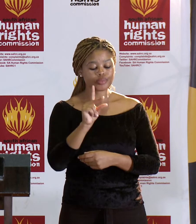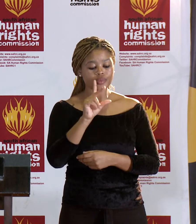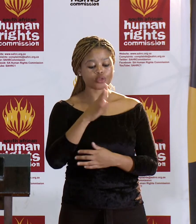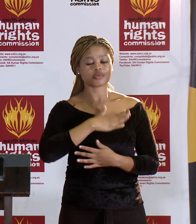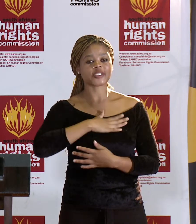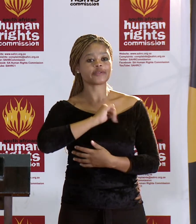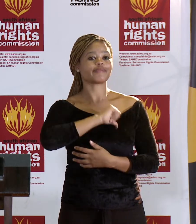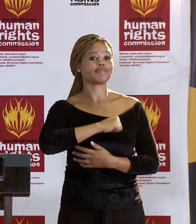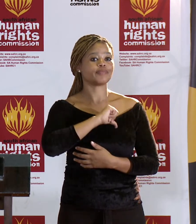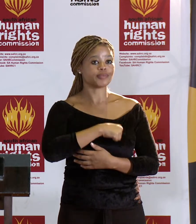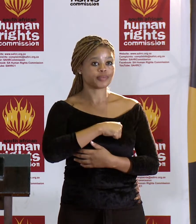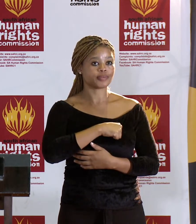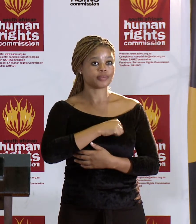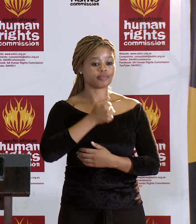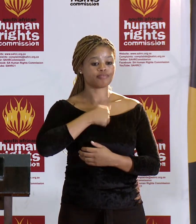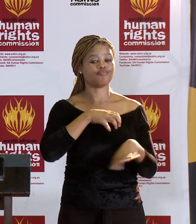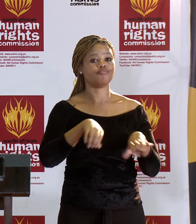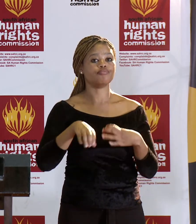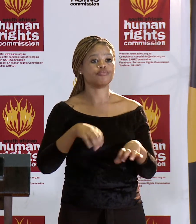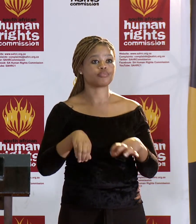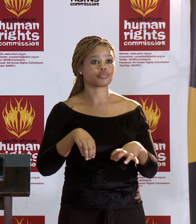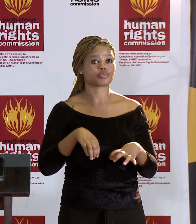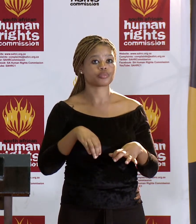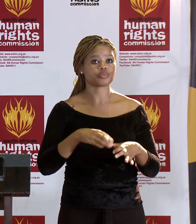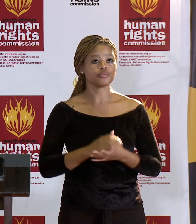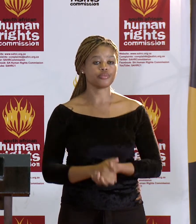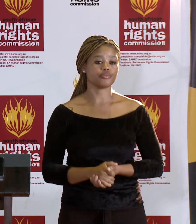hurt by my actions?